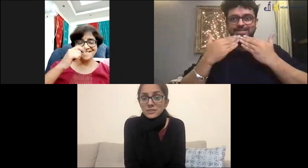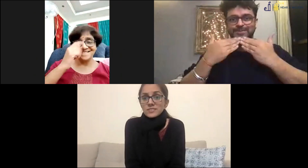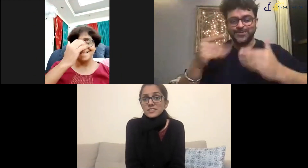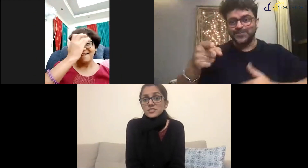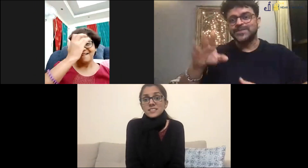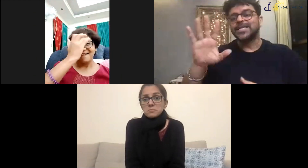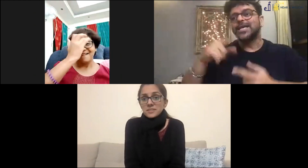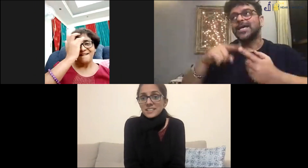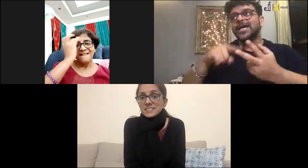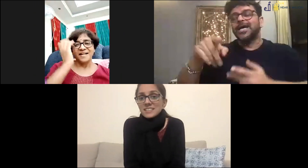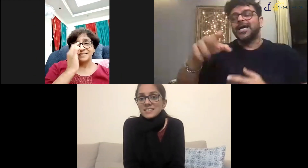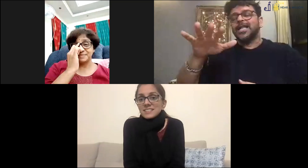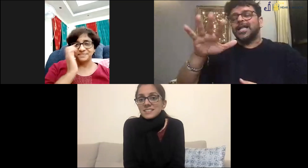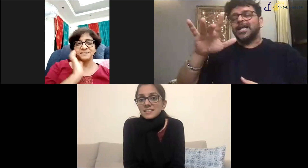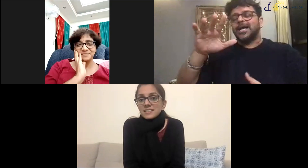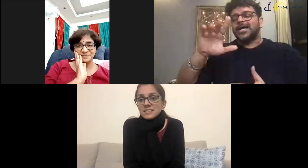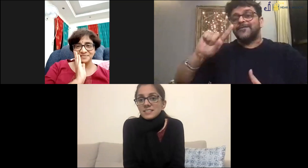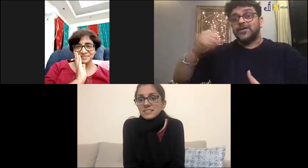and patiently just keep looking.